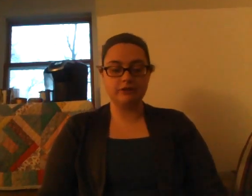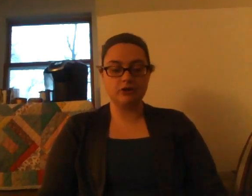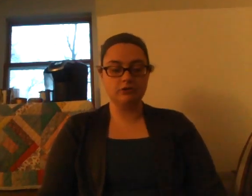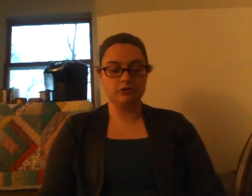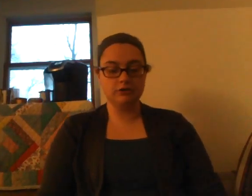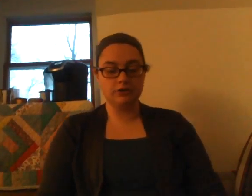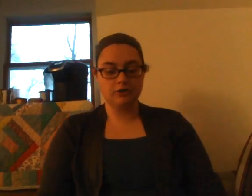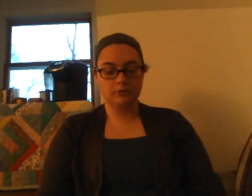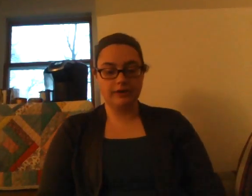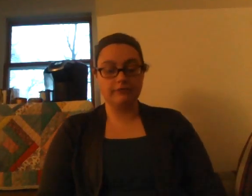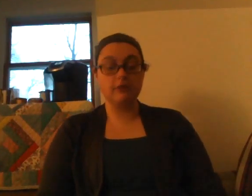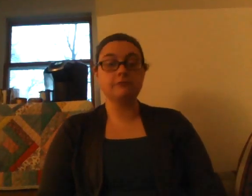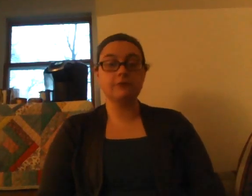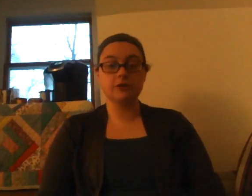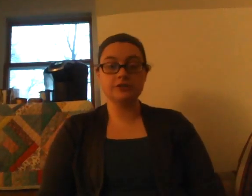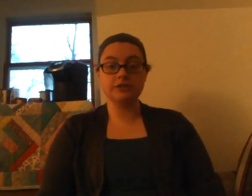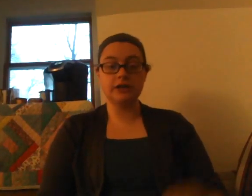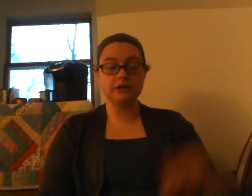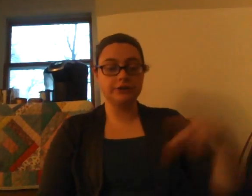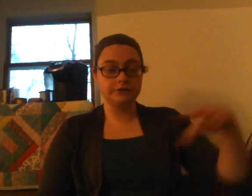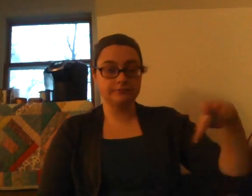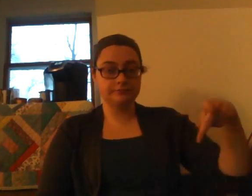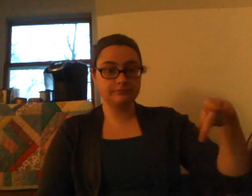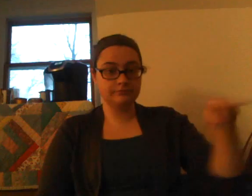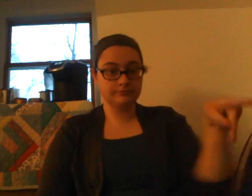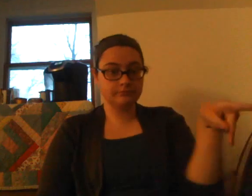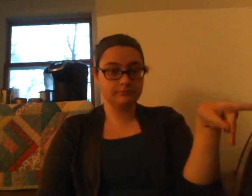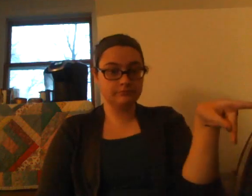along. We have our first color.